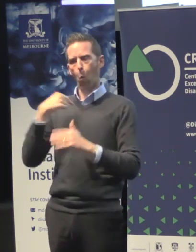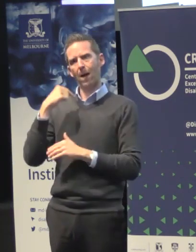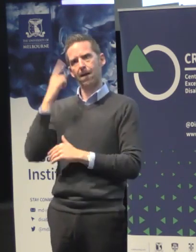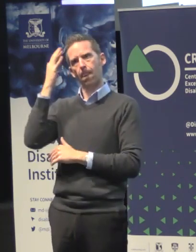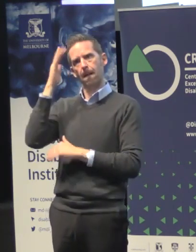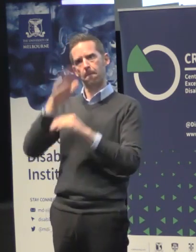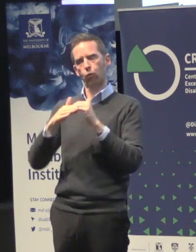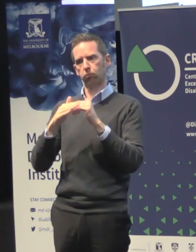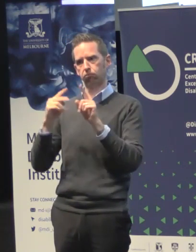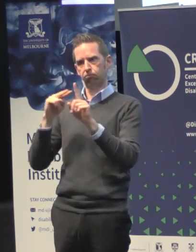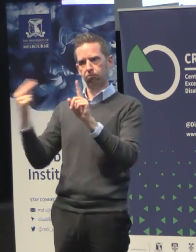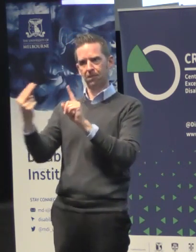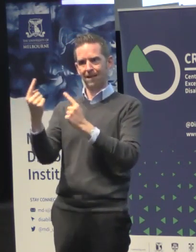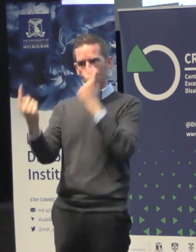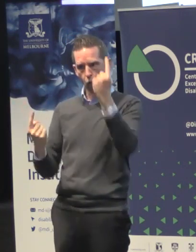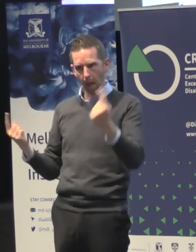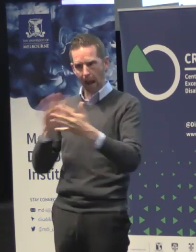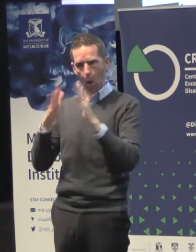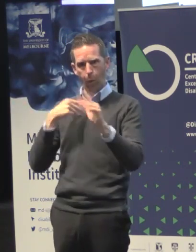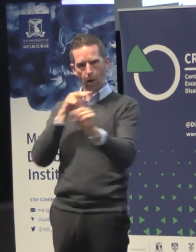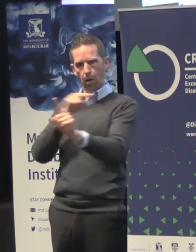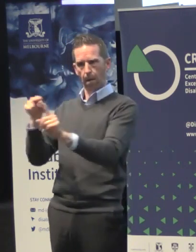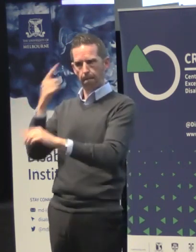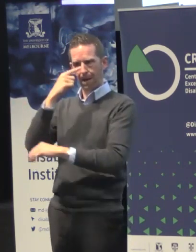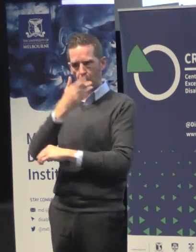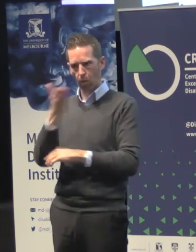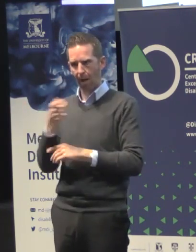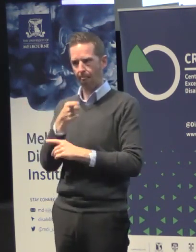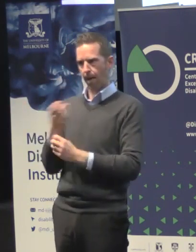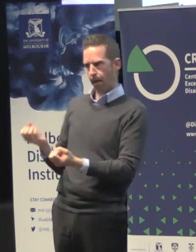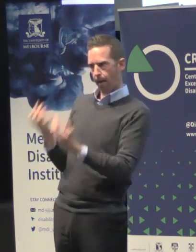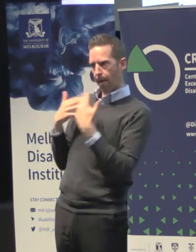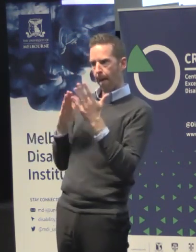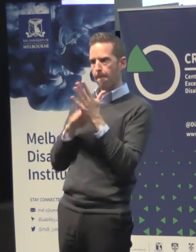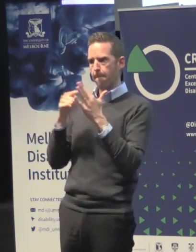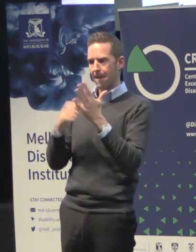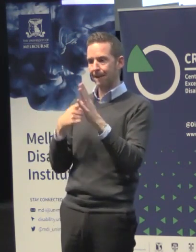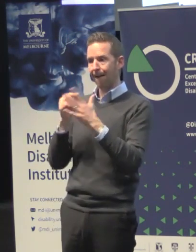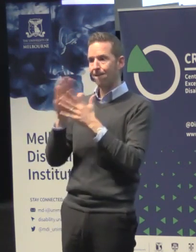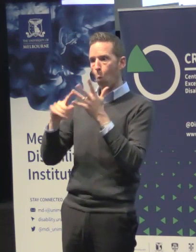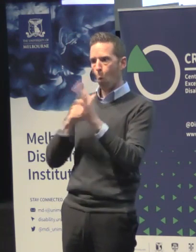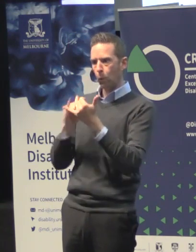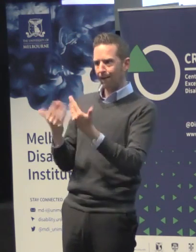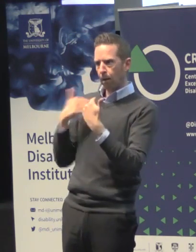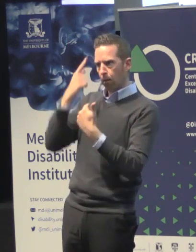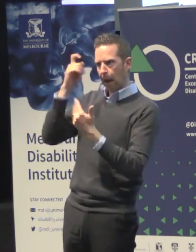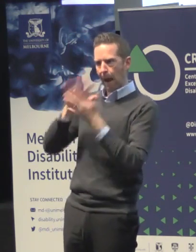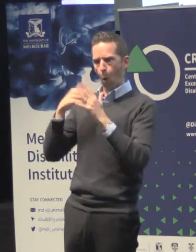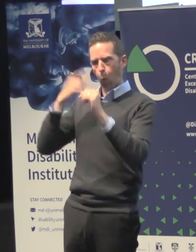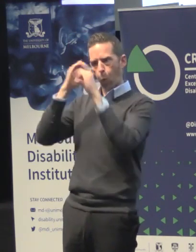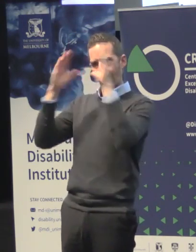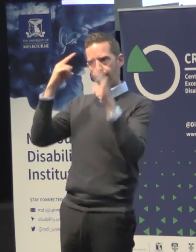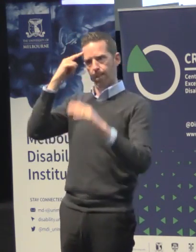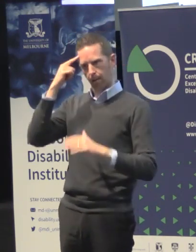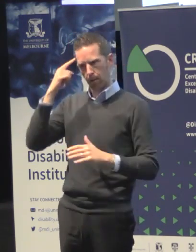other and the way we think about people. They reveal things. They shed light on how we think. So these